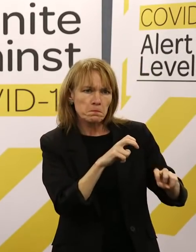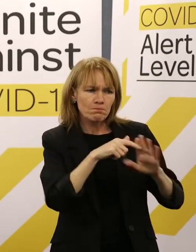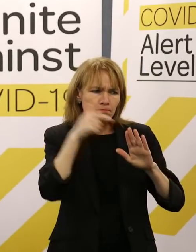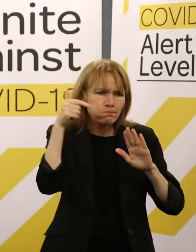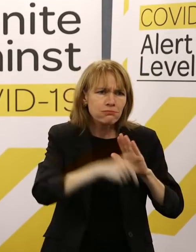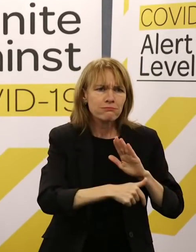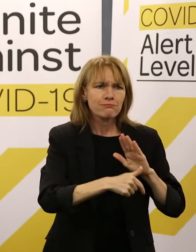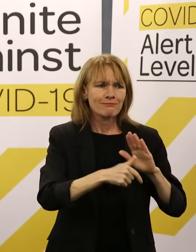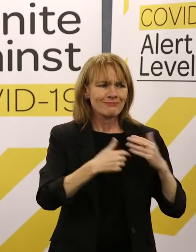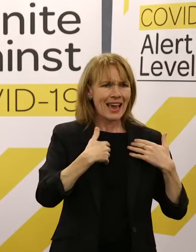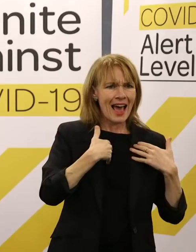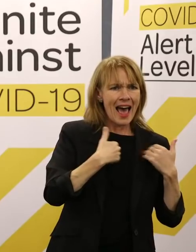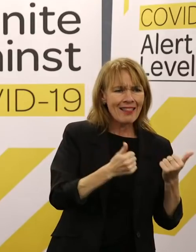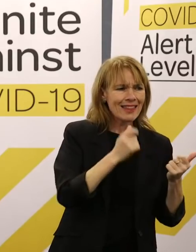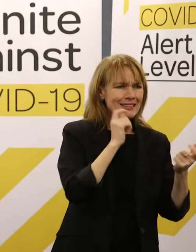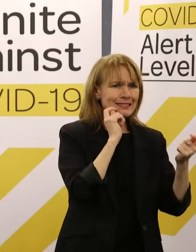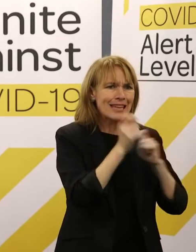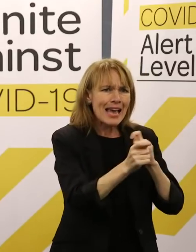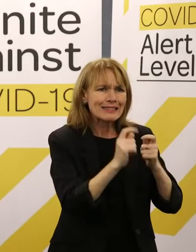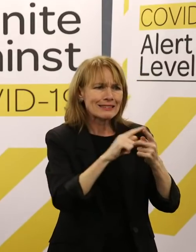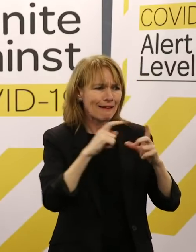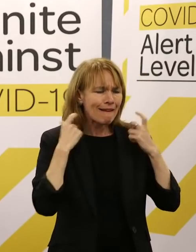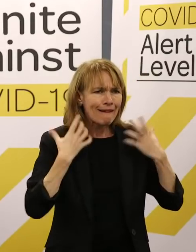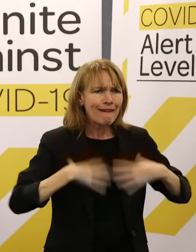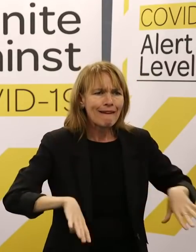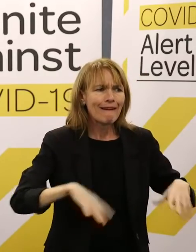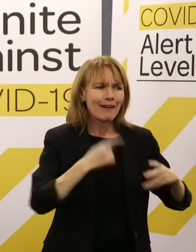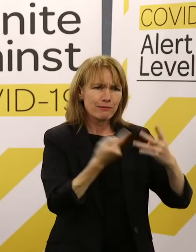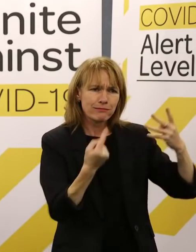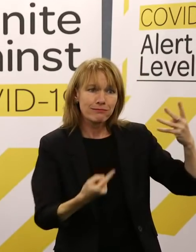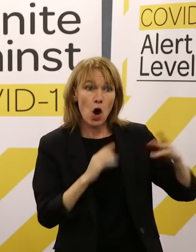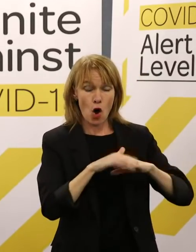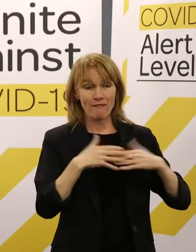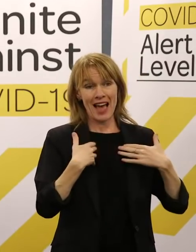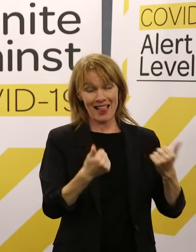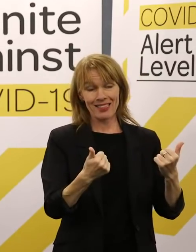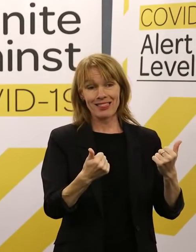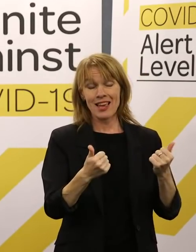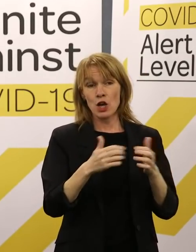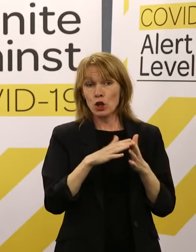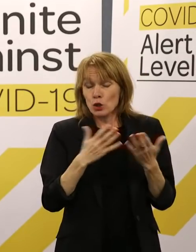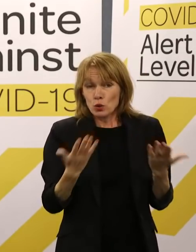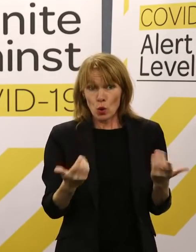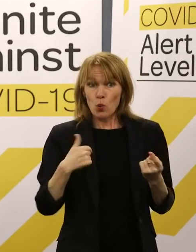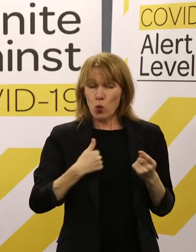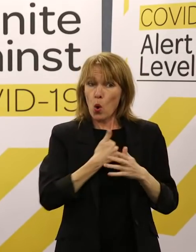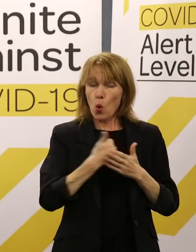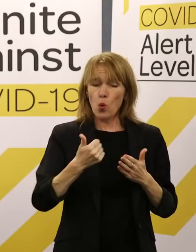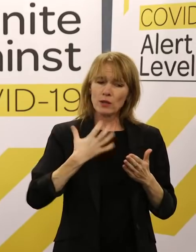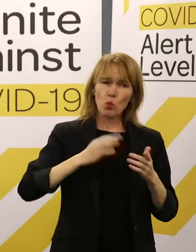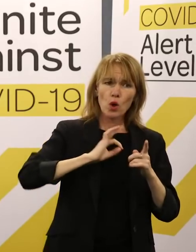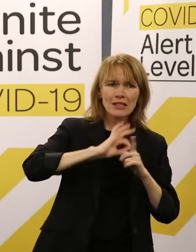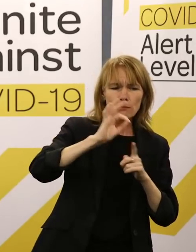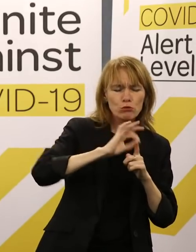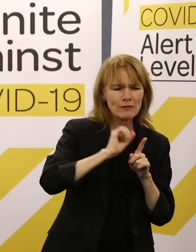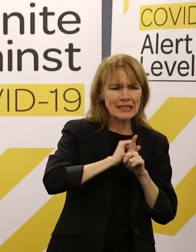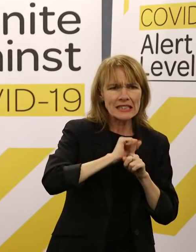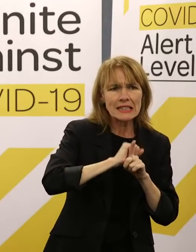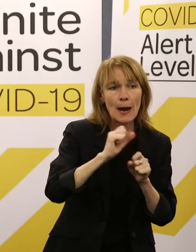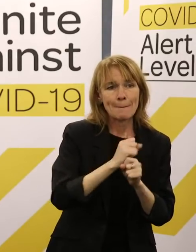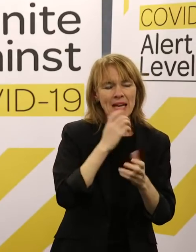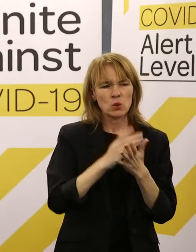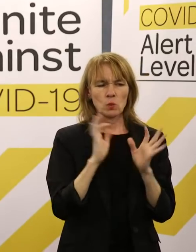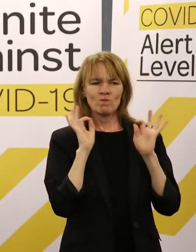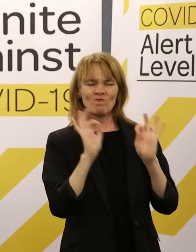review of all the health parts of managed isolation. So again, constantly trying to review, improve, and ensure that we're providing the